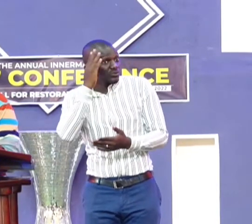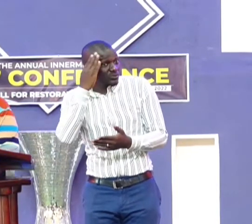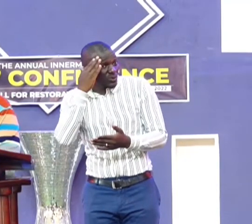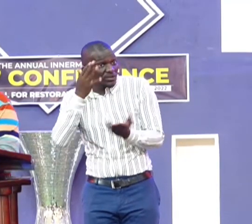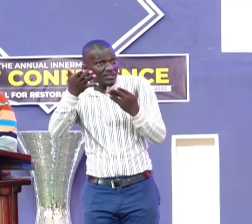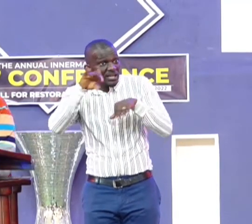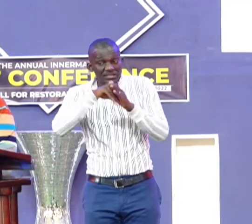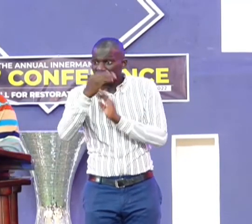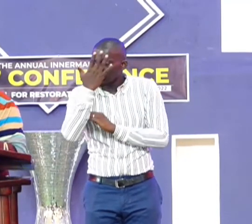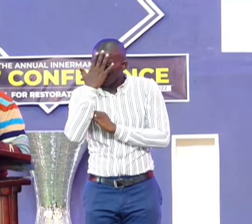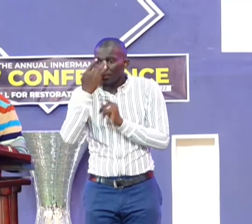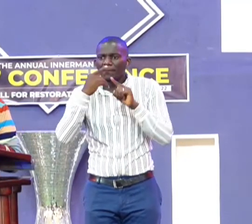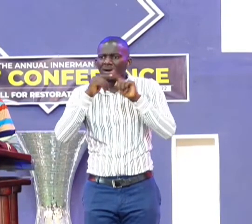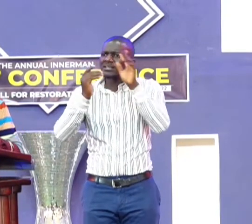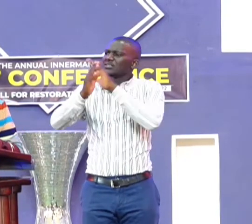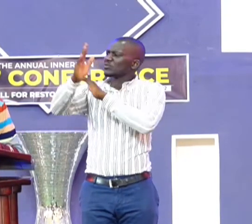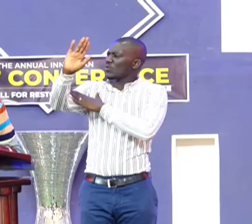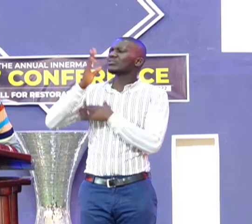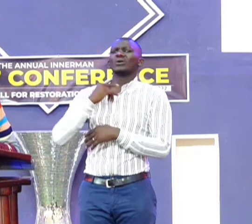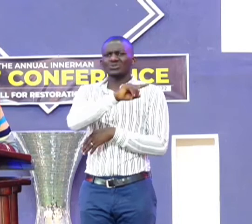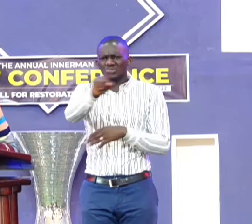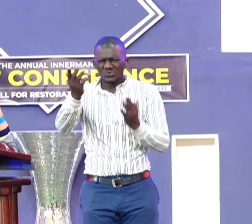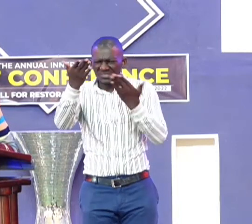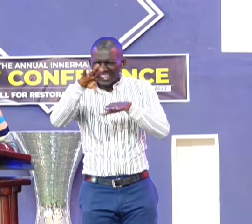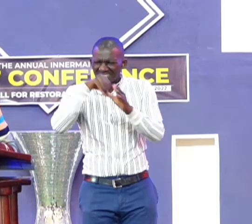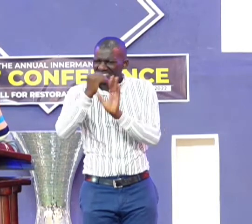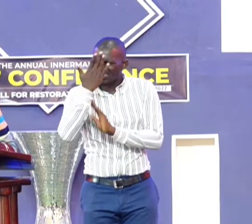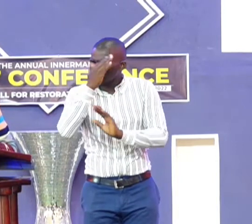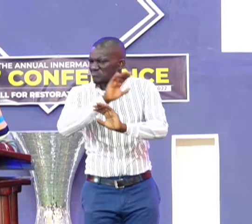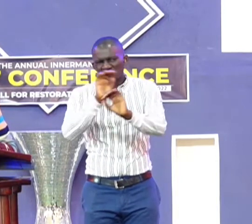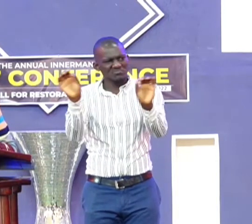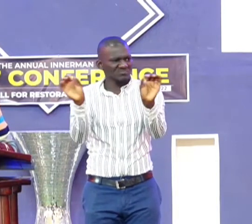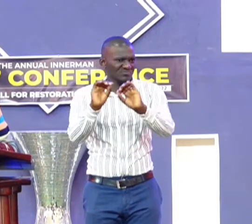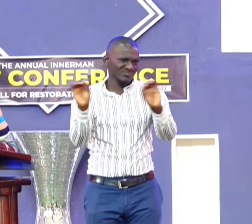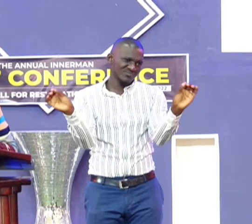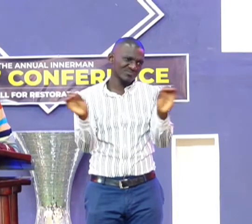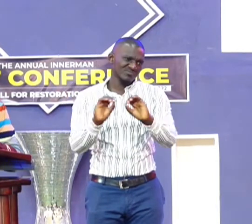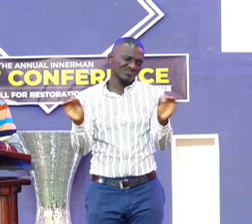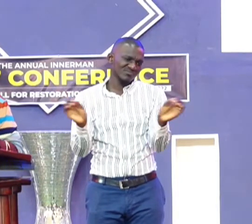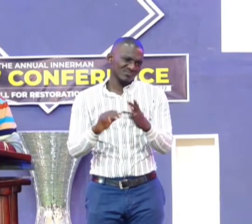that you know, died in shame. Amen. But the Lord does not want you to